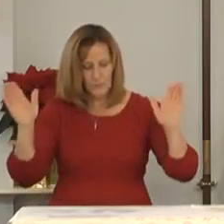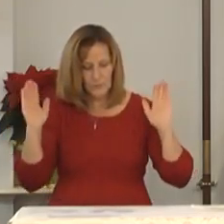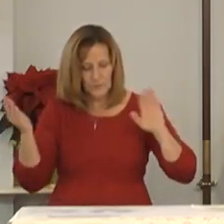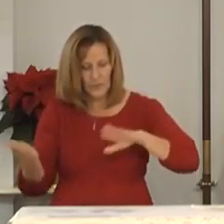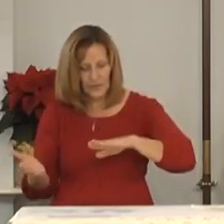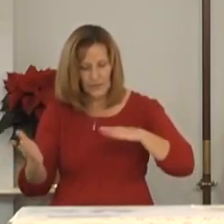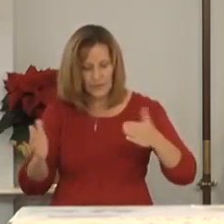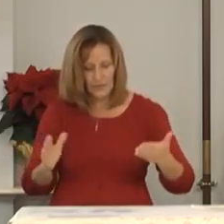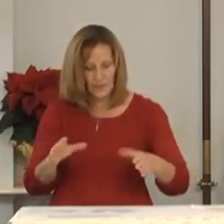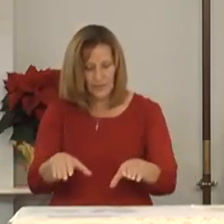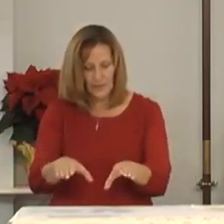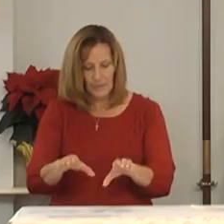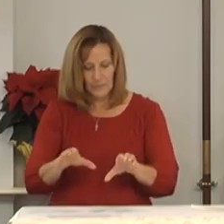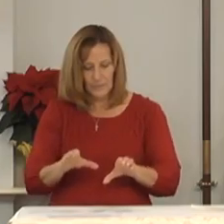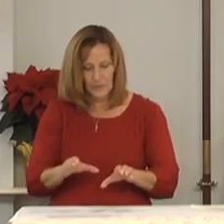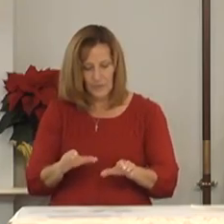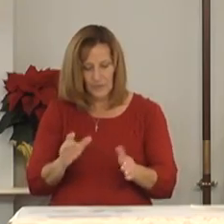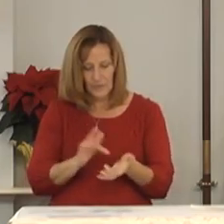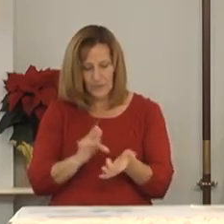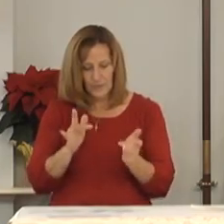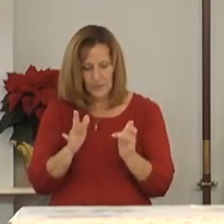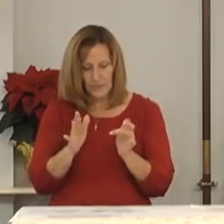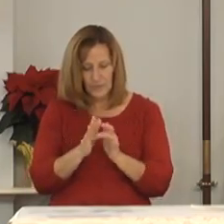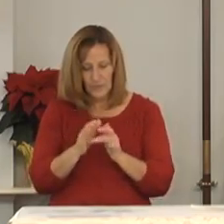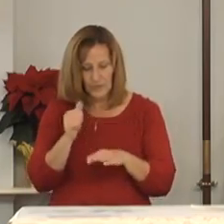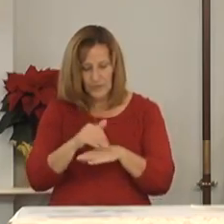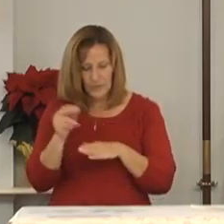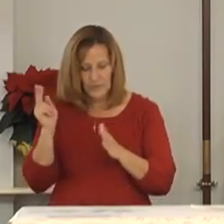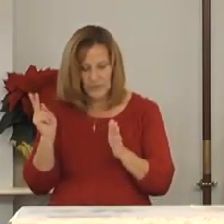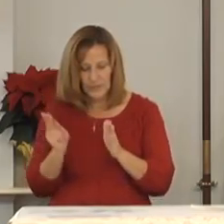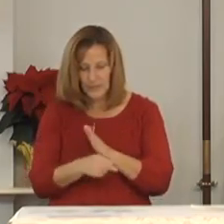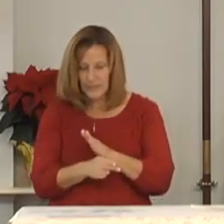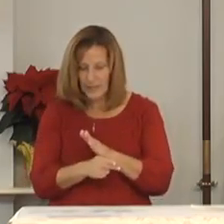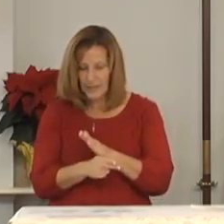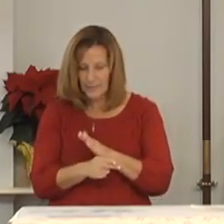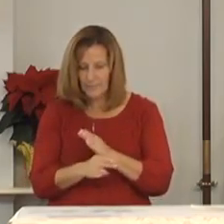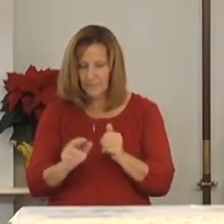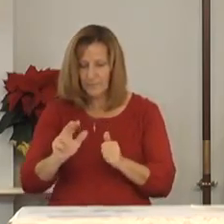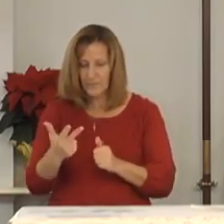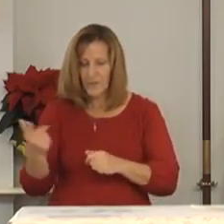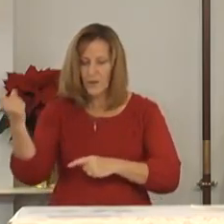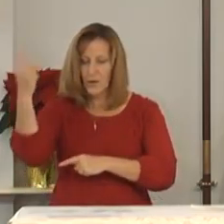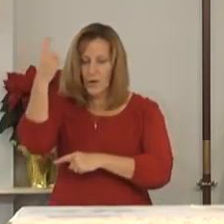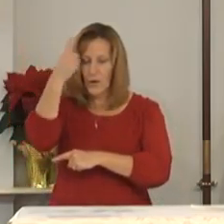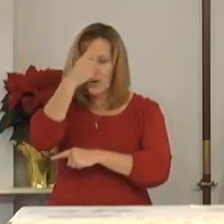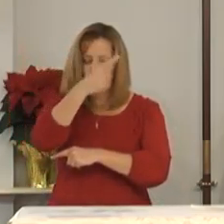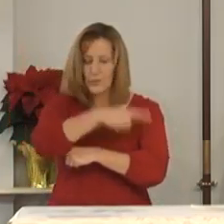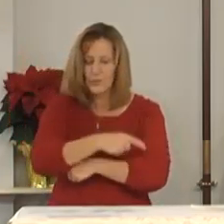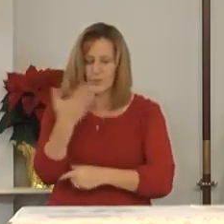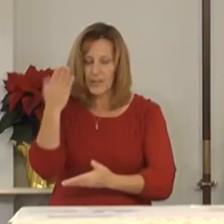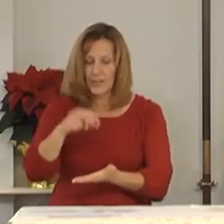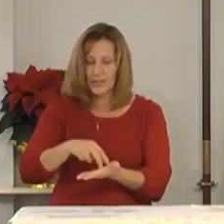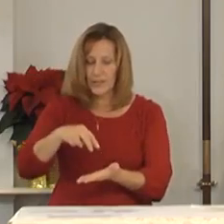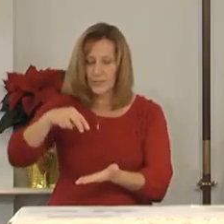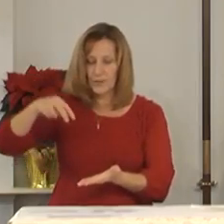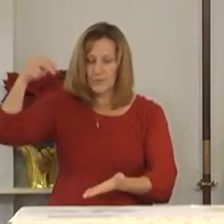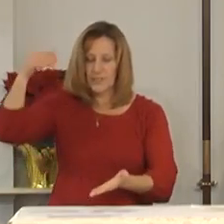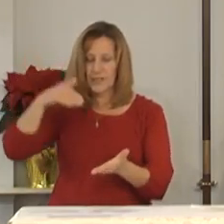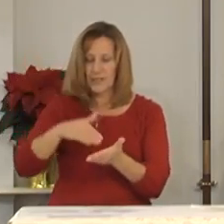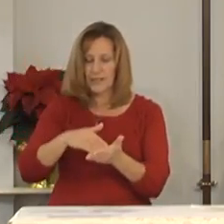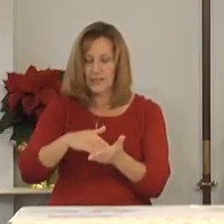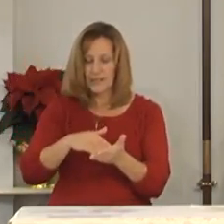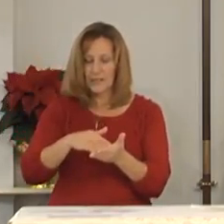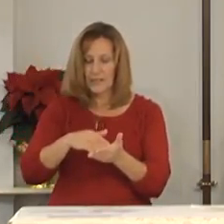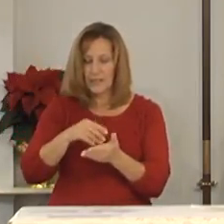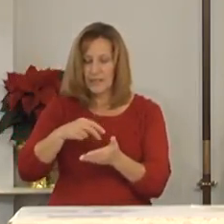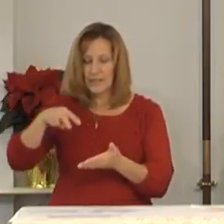was crucified, died, and was buried. He descended to the dead. On the third day he rose